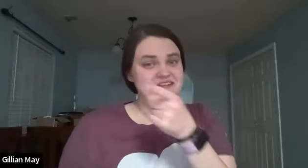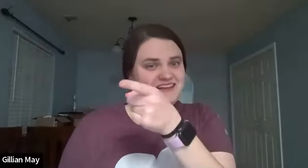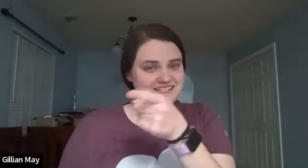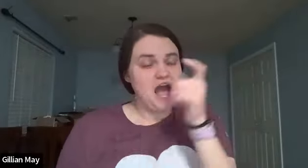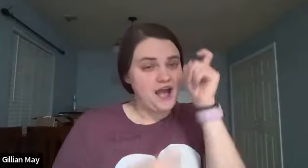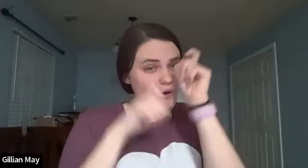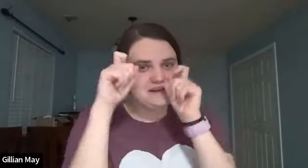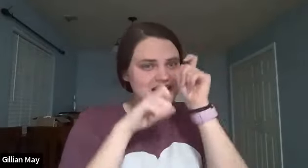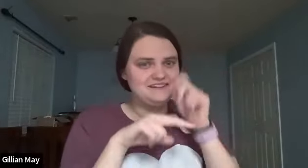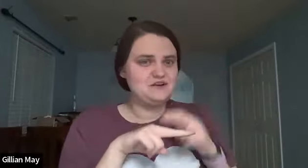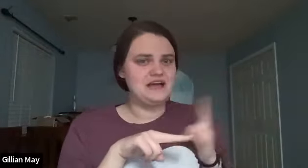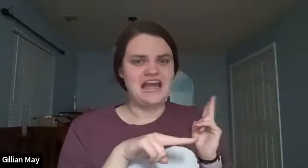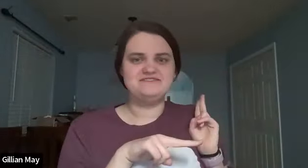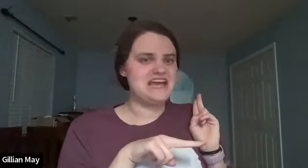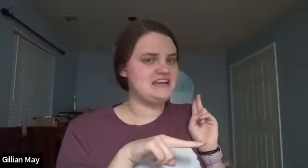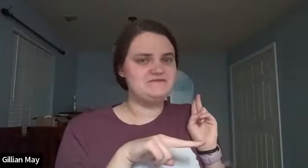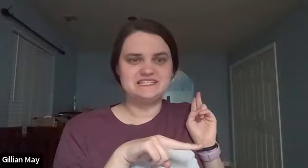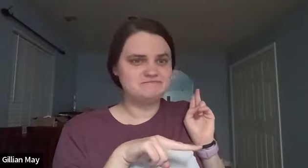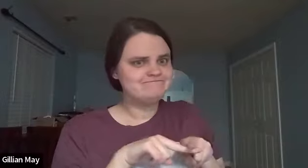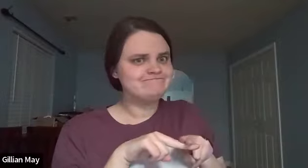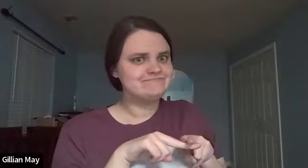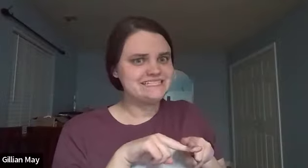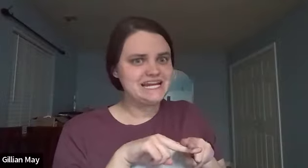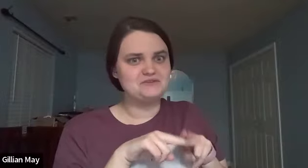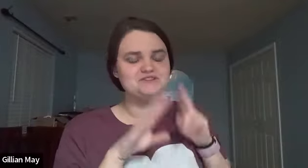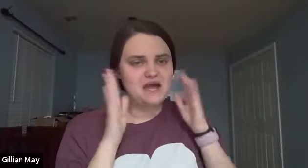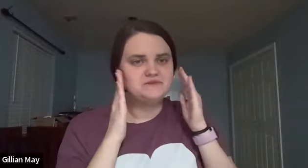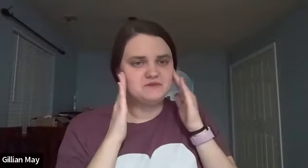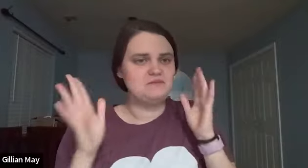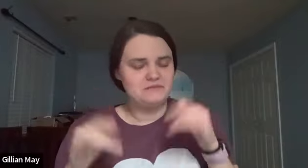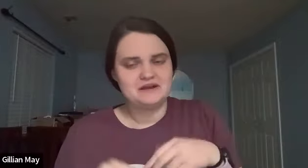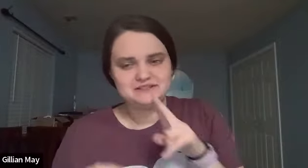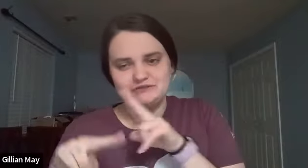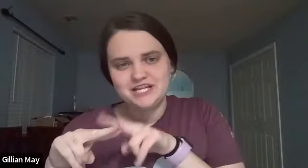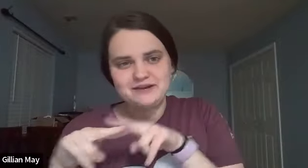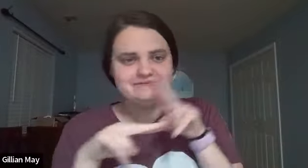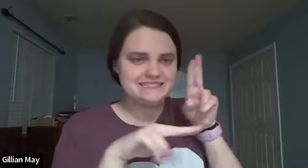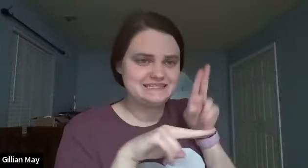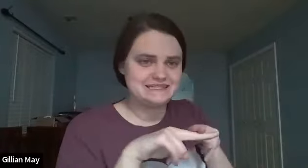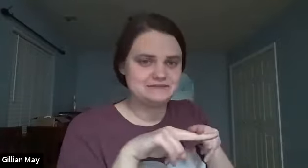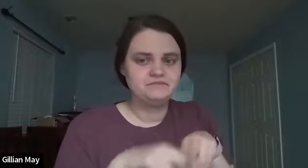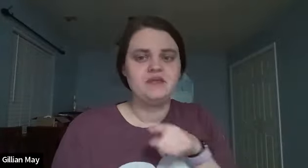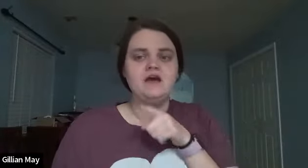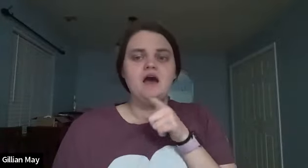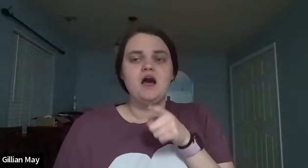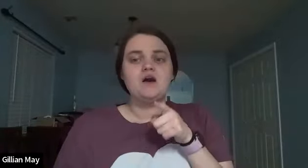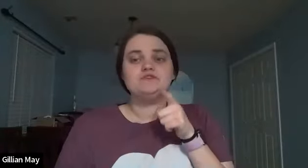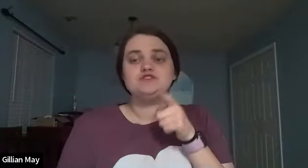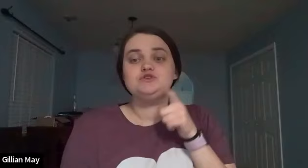Yes, I always add a little, like I have to add emphasis. Sit down. So that helps me remember it better. So chair, sit. So